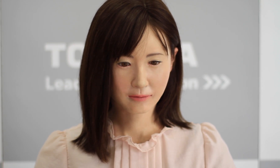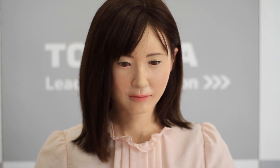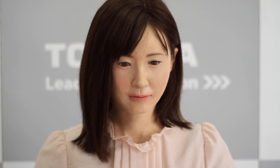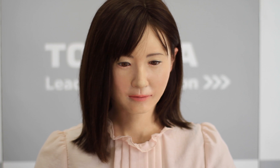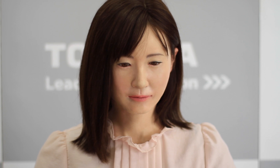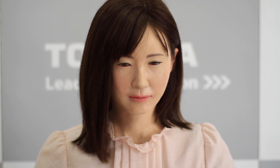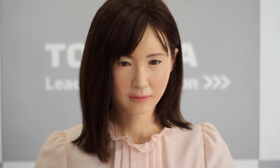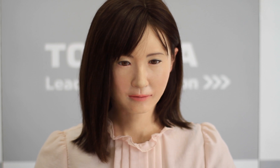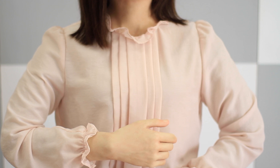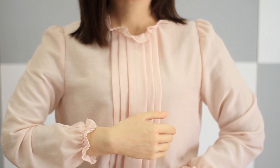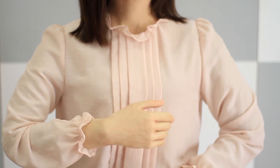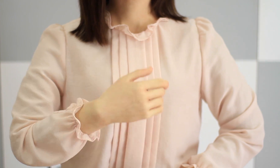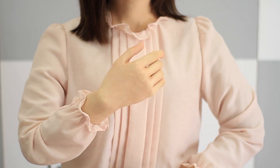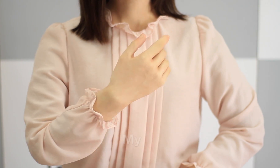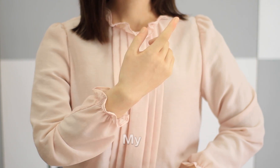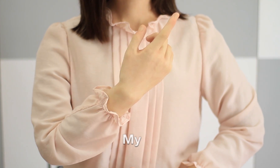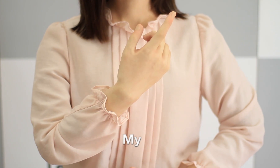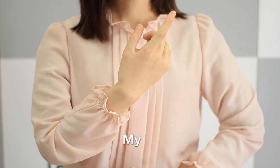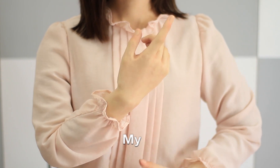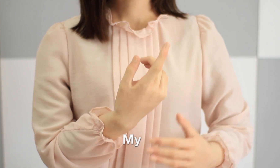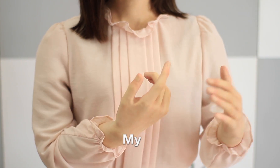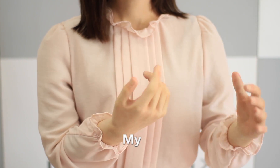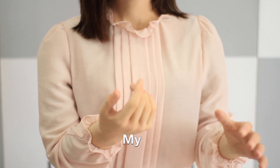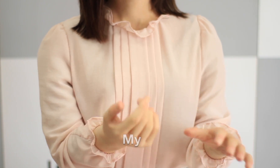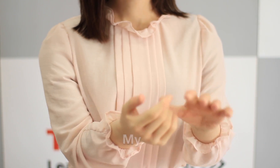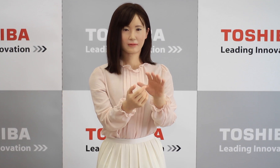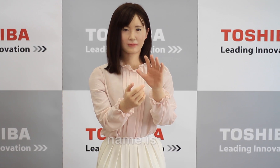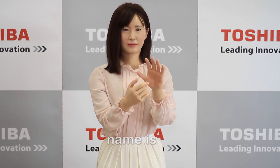loves to chat using sign language.